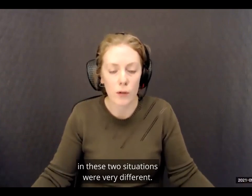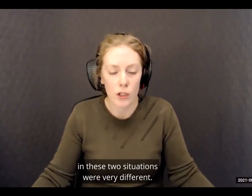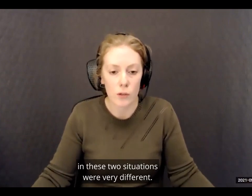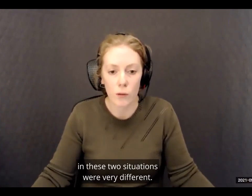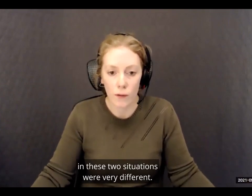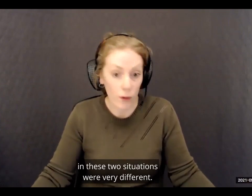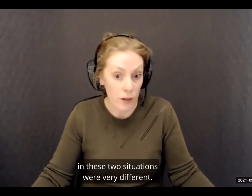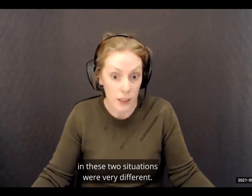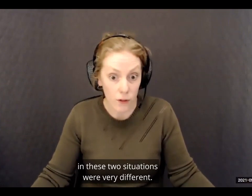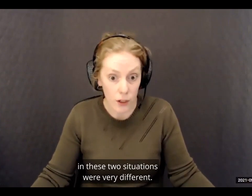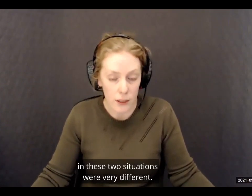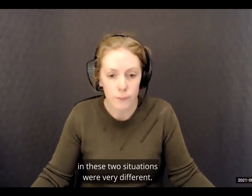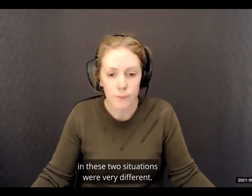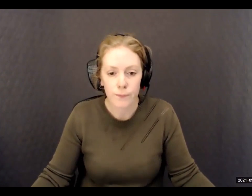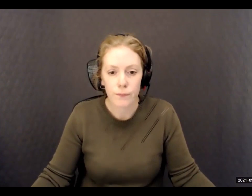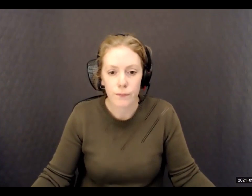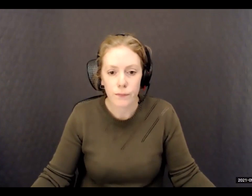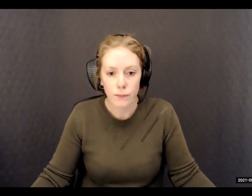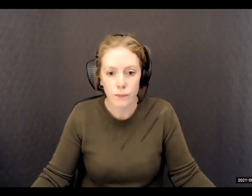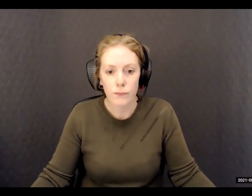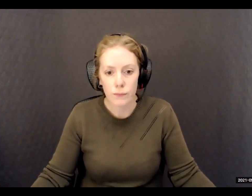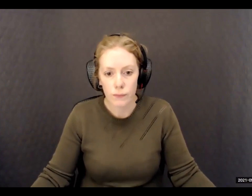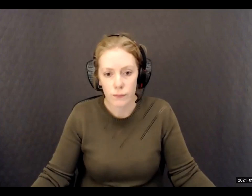two situations were very different.